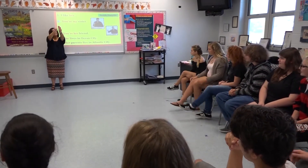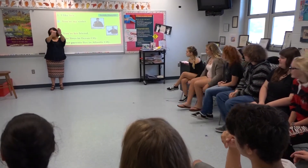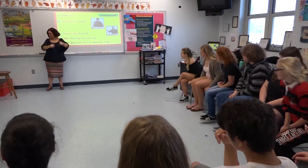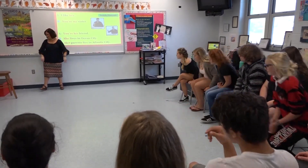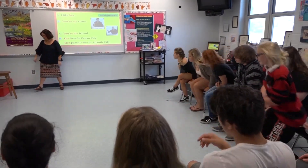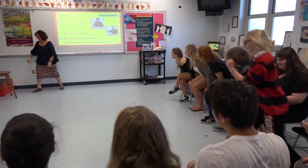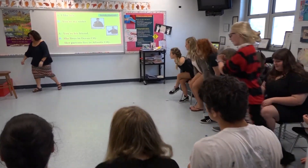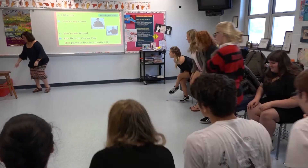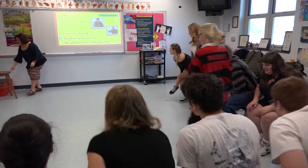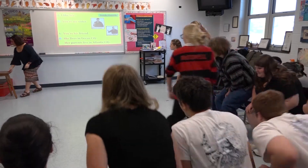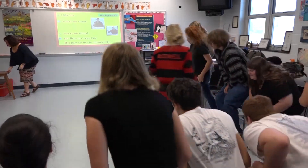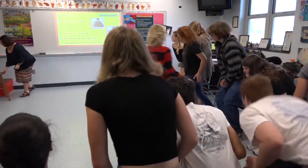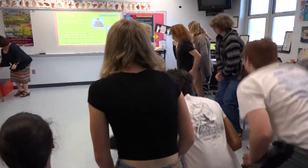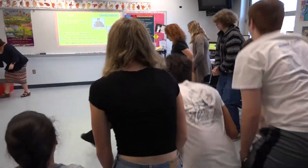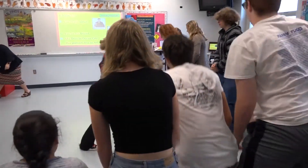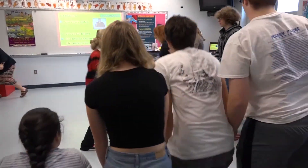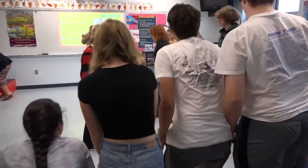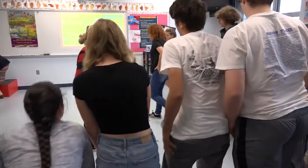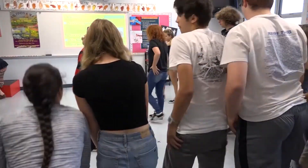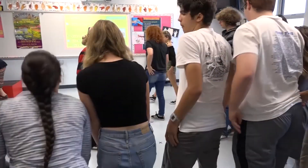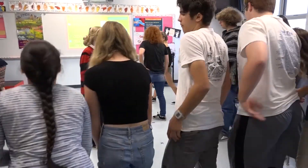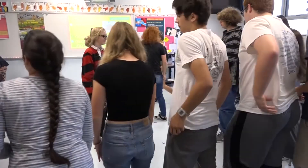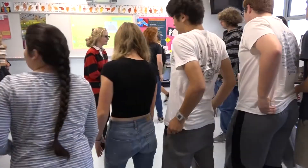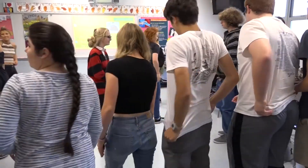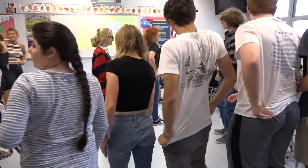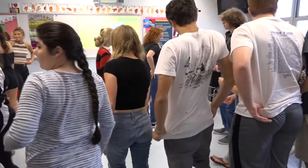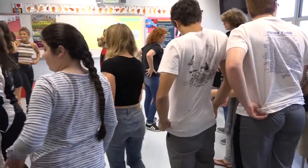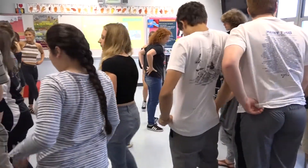Okay, so everybody up, outside A, inside B.